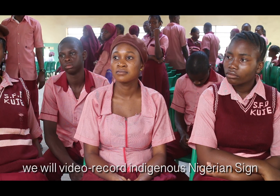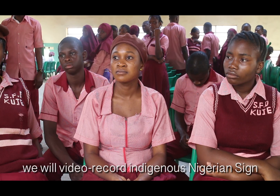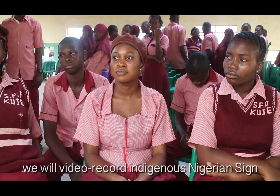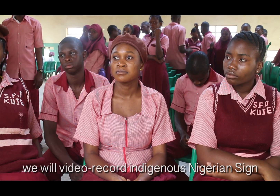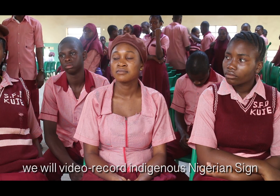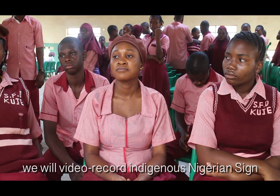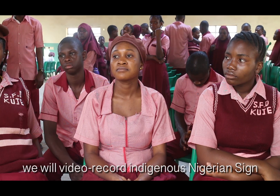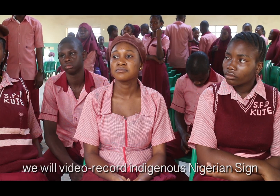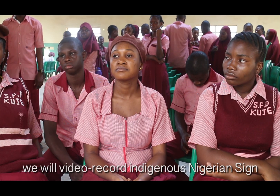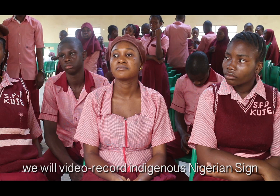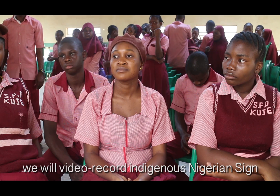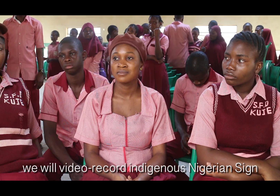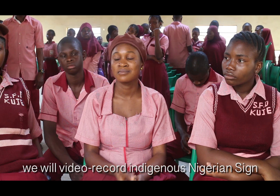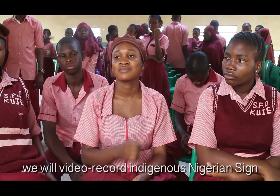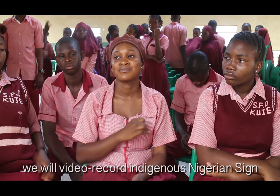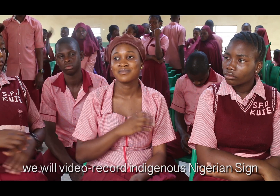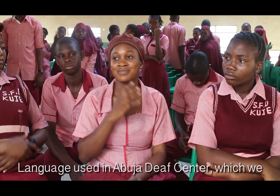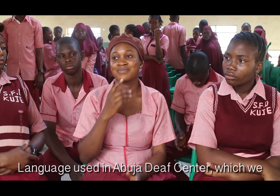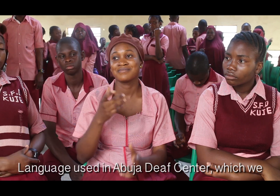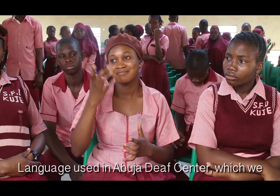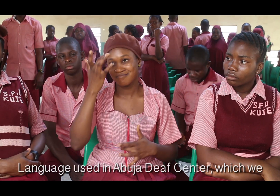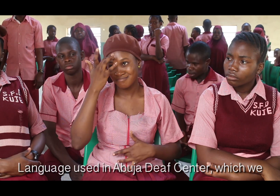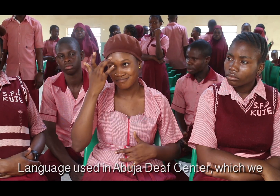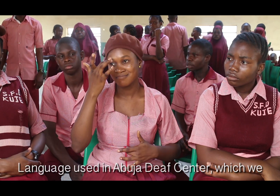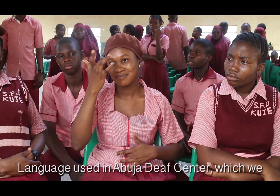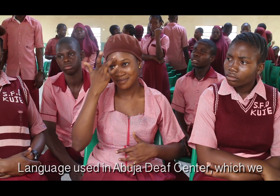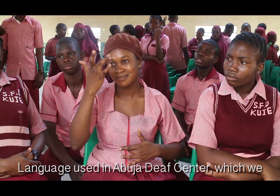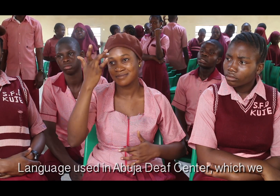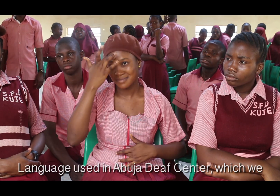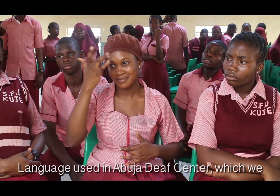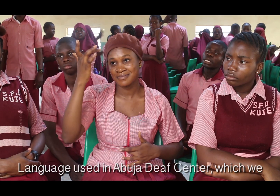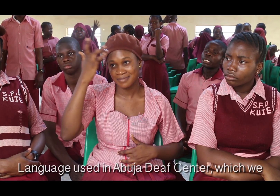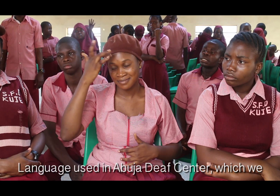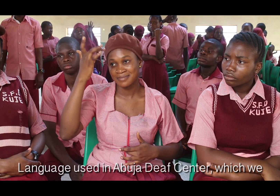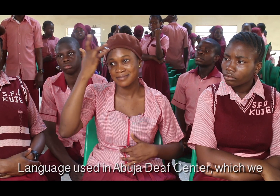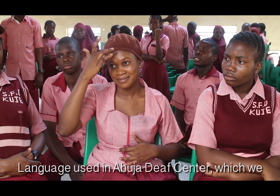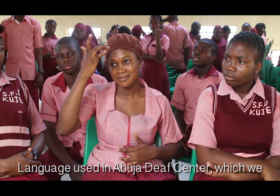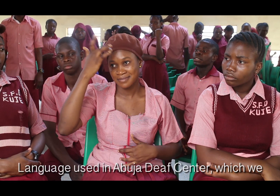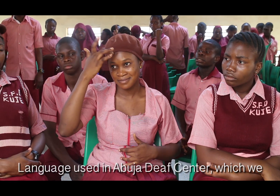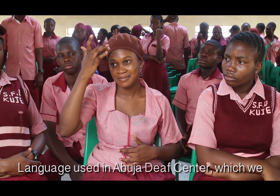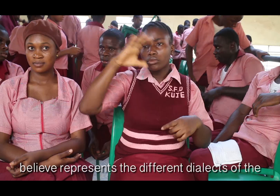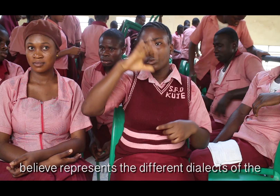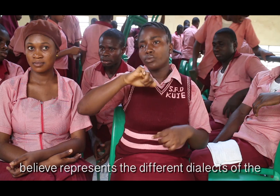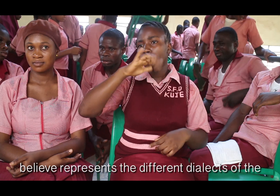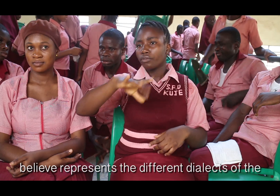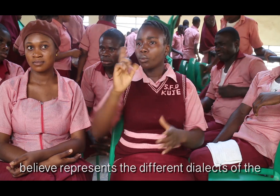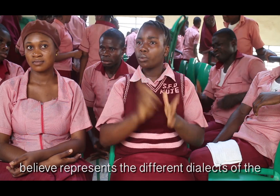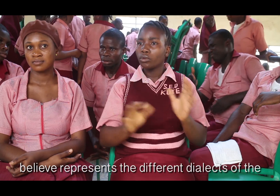we will video record indigenous Nigerian sign language used in Abuja Deaf Center, which we believe represents